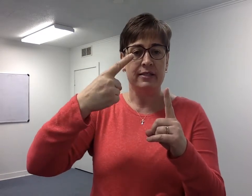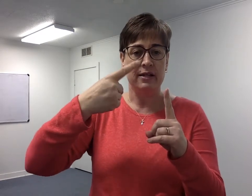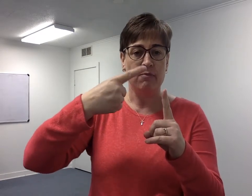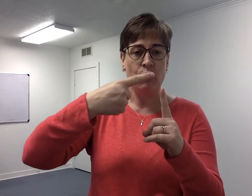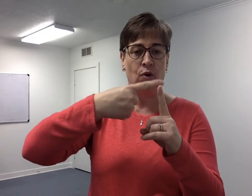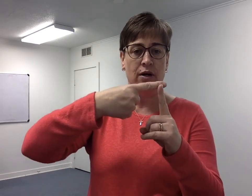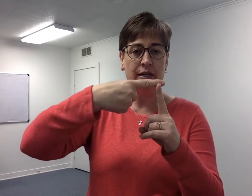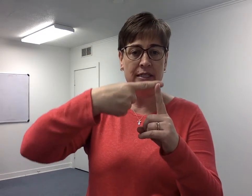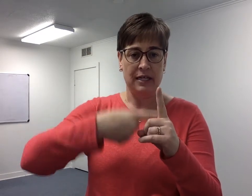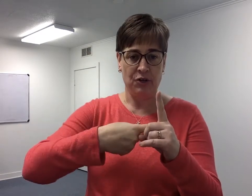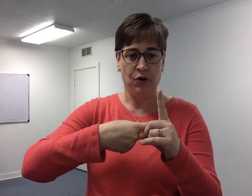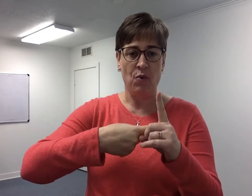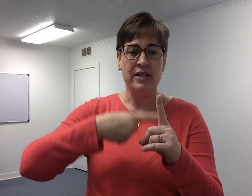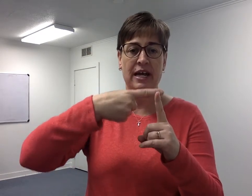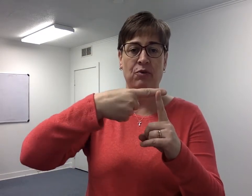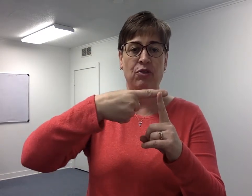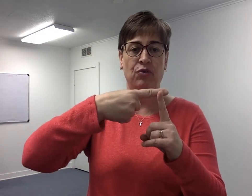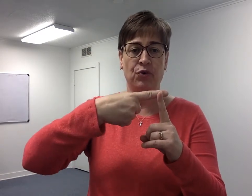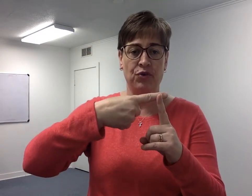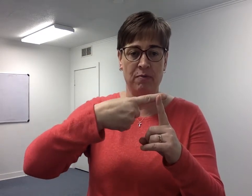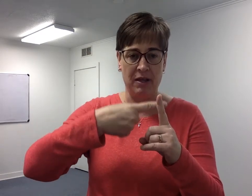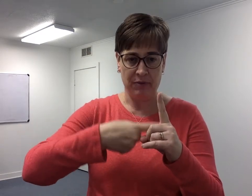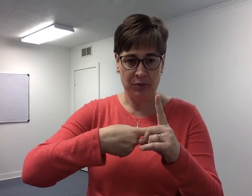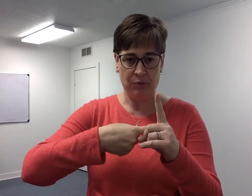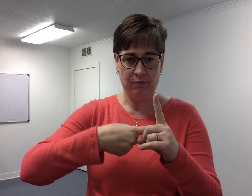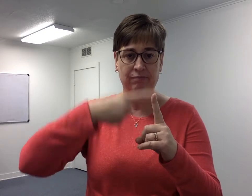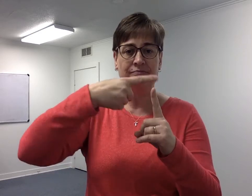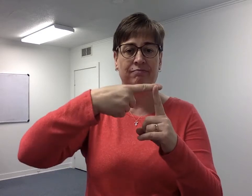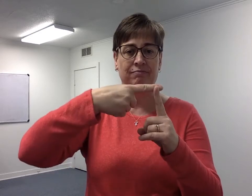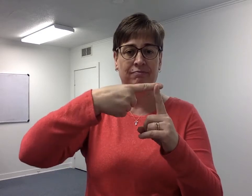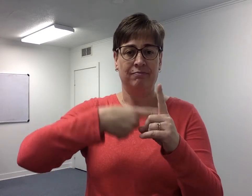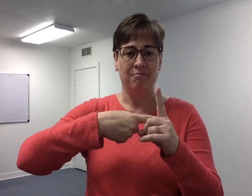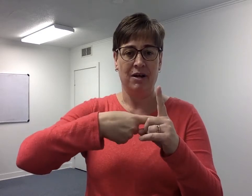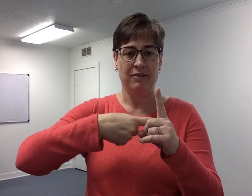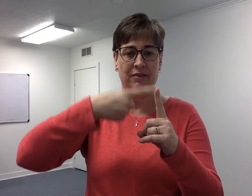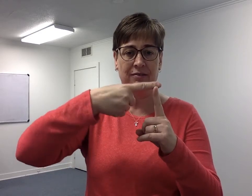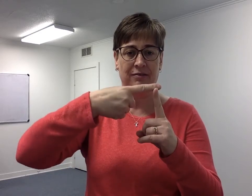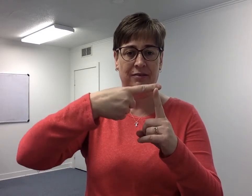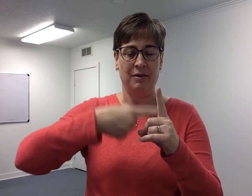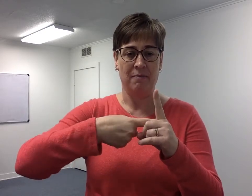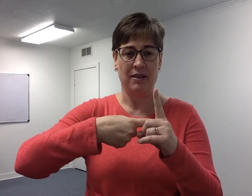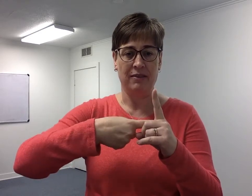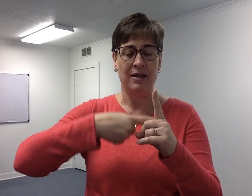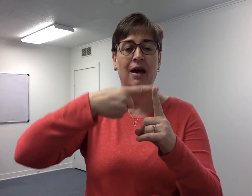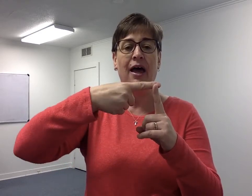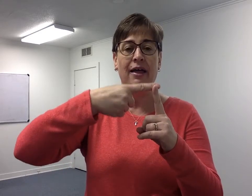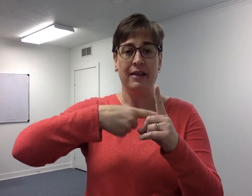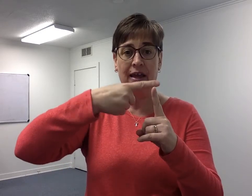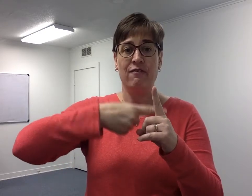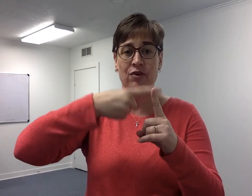number 1 is like you're going down through the month. Month, month. And then every